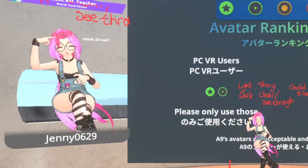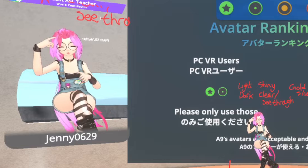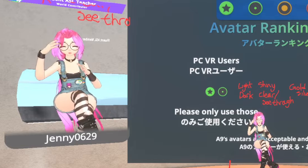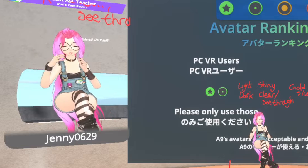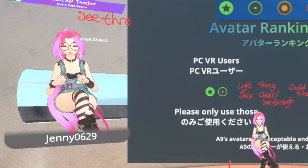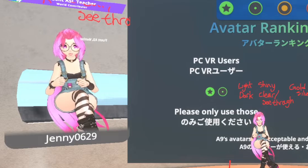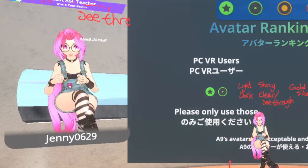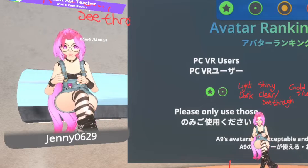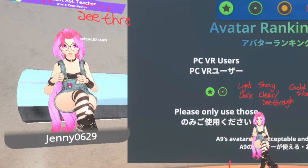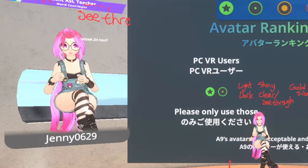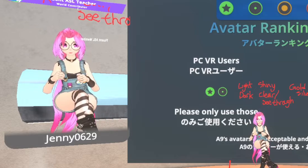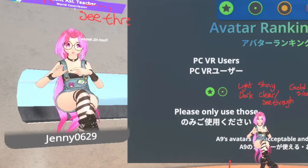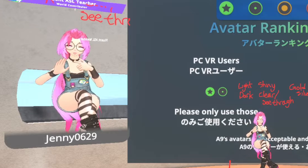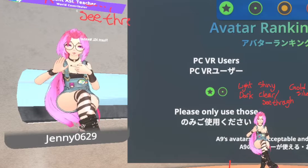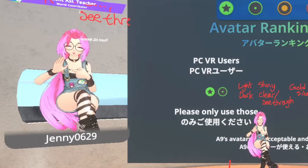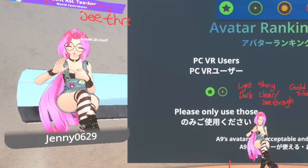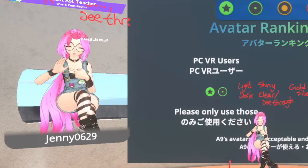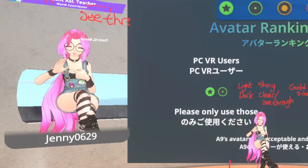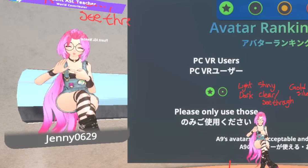like decide.